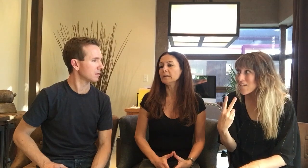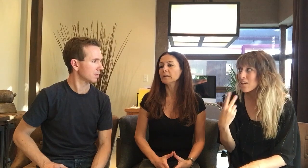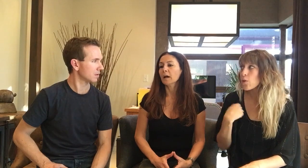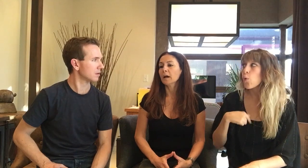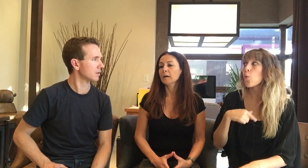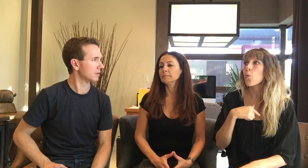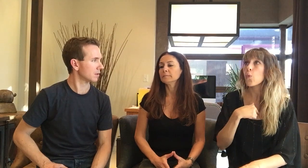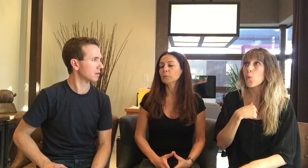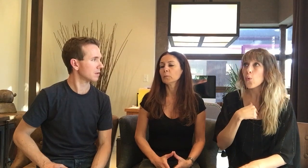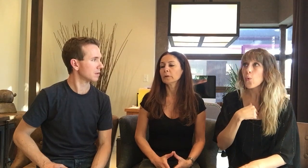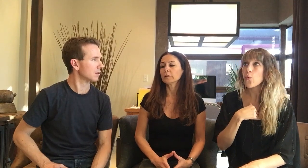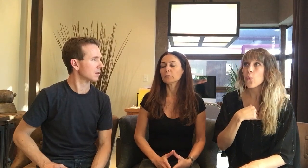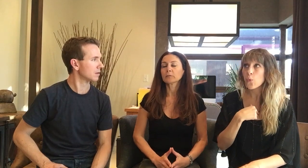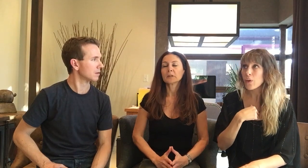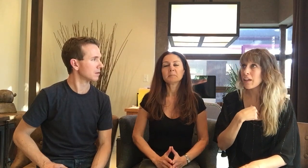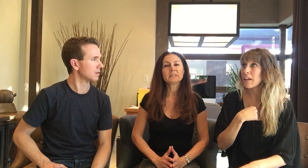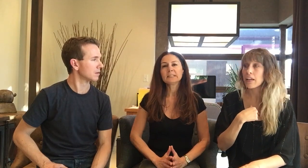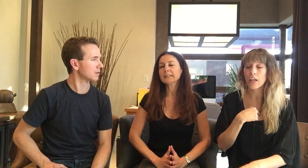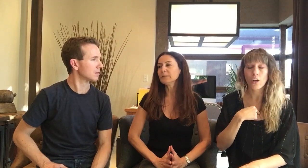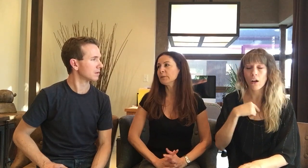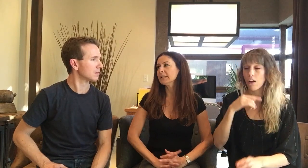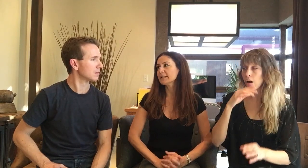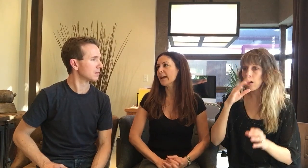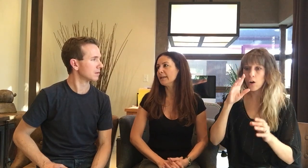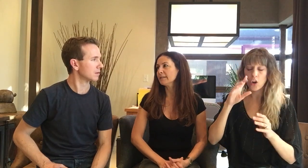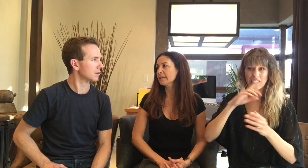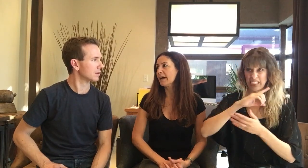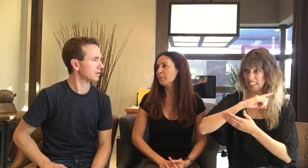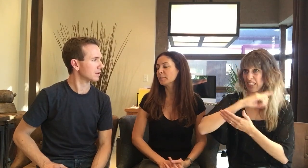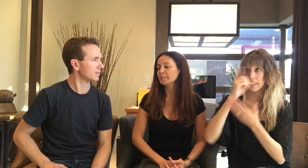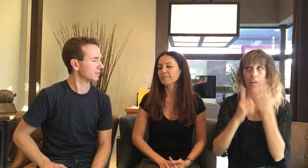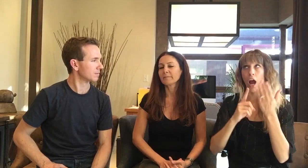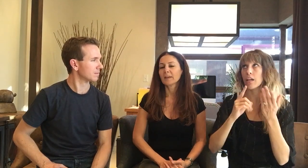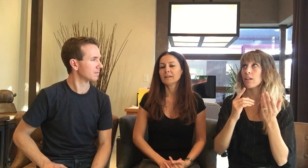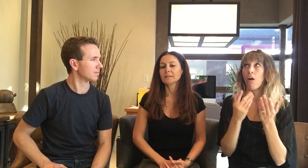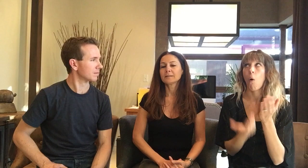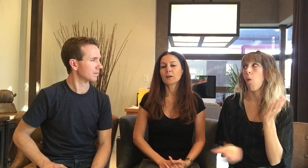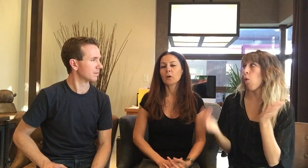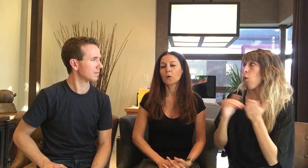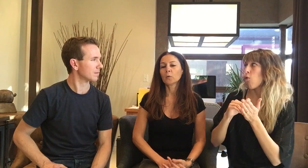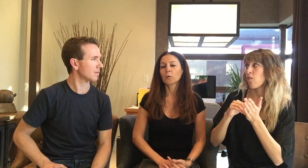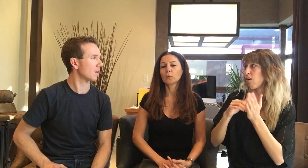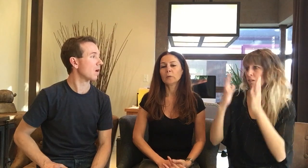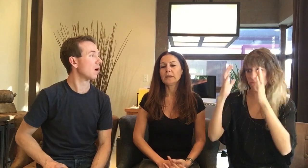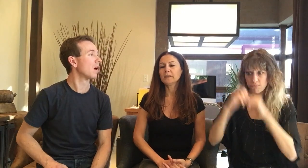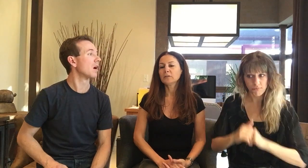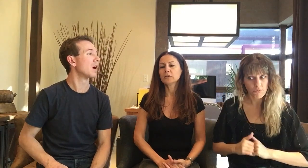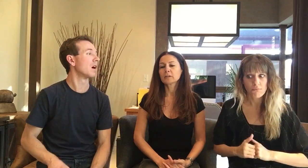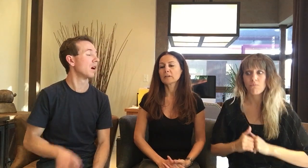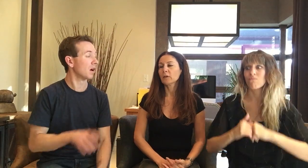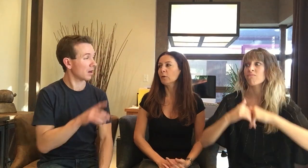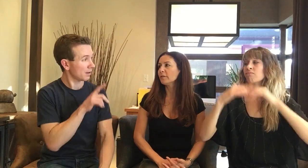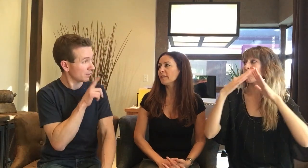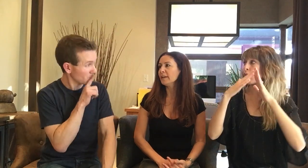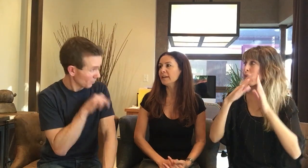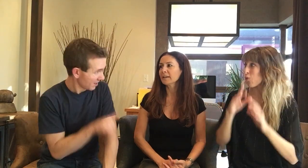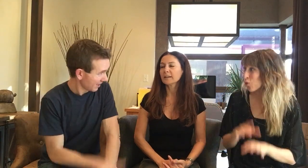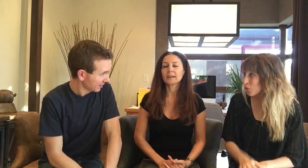we were completely redesigning this app. So we took the whole thing